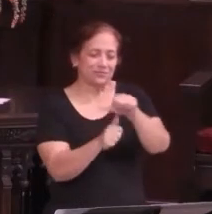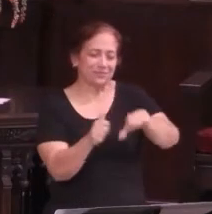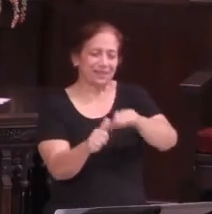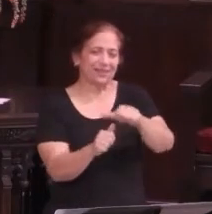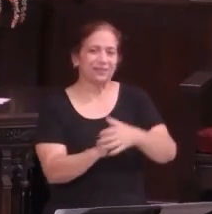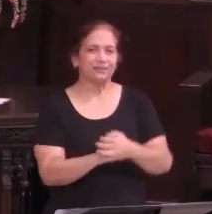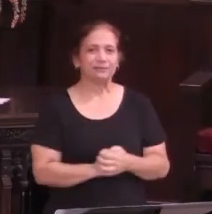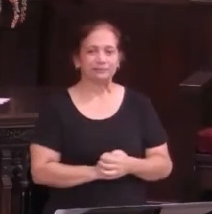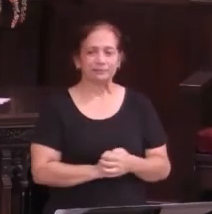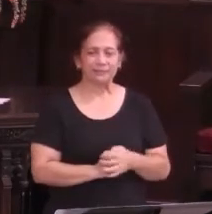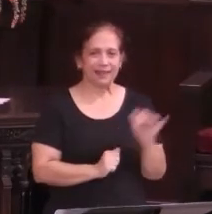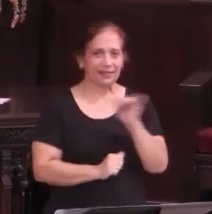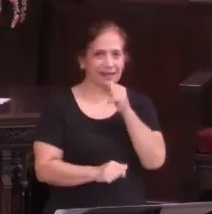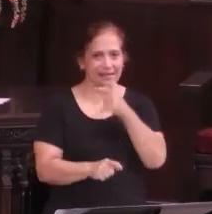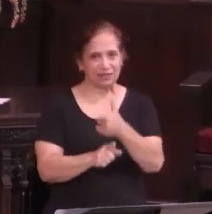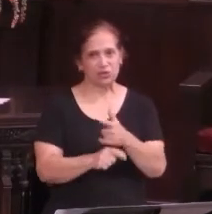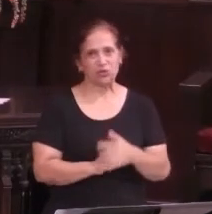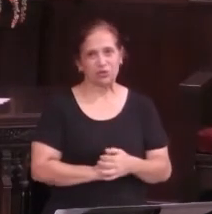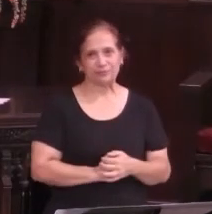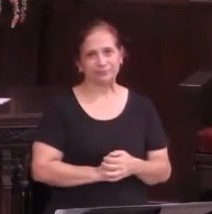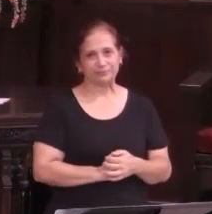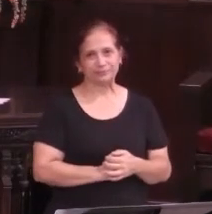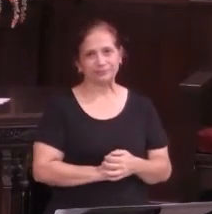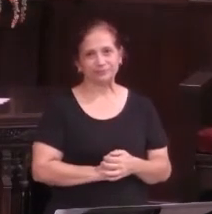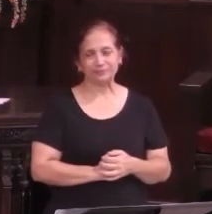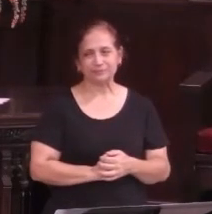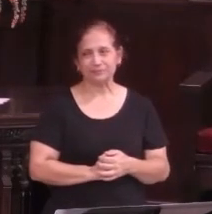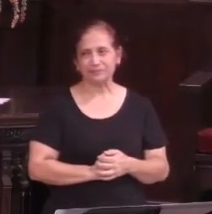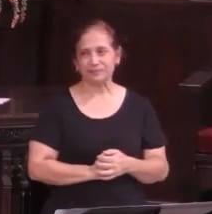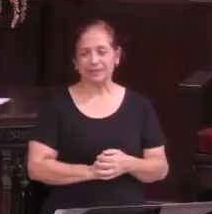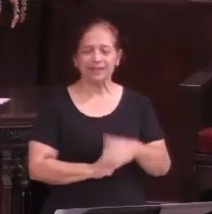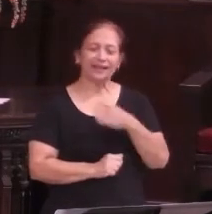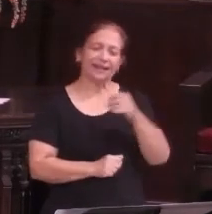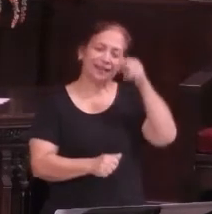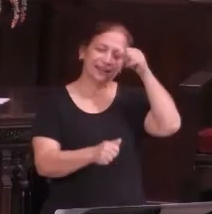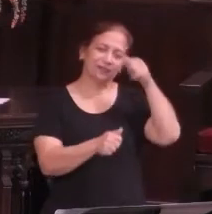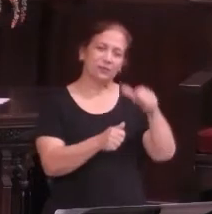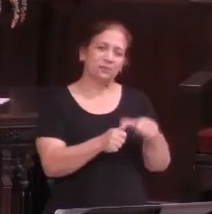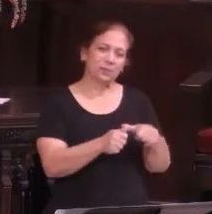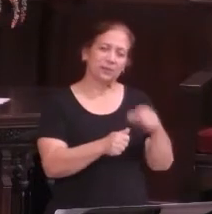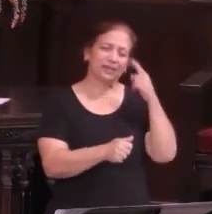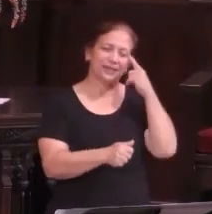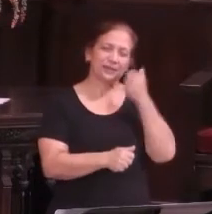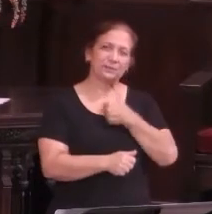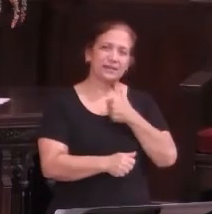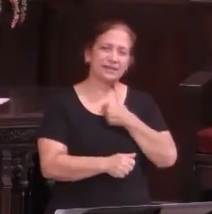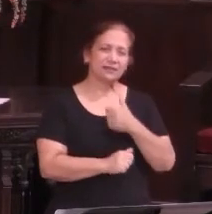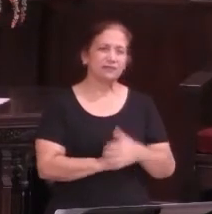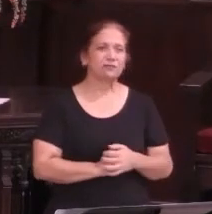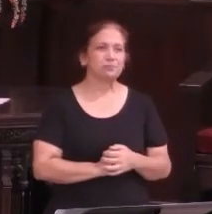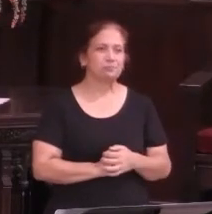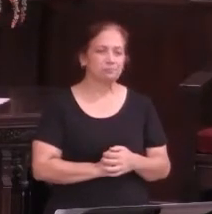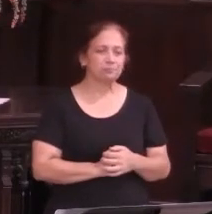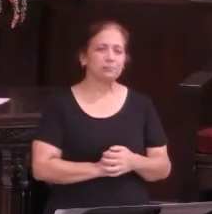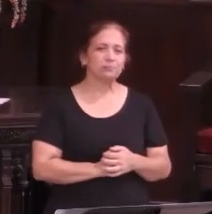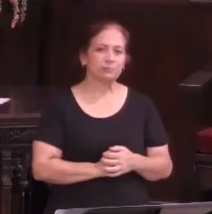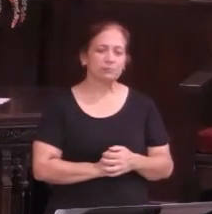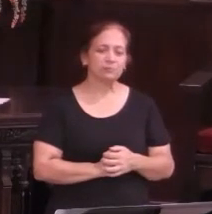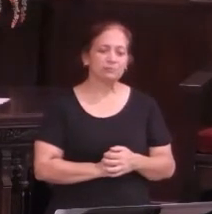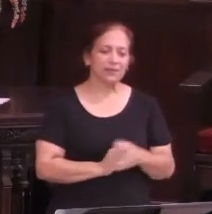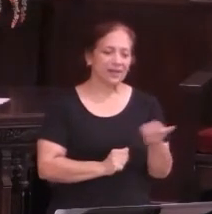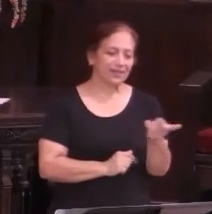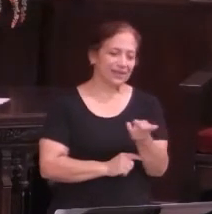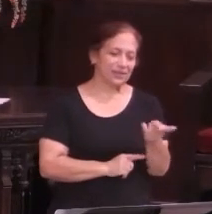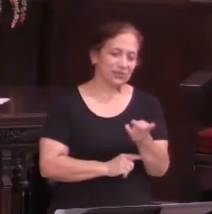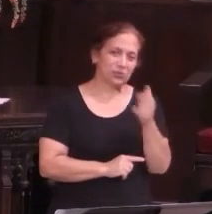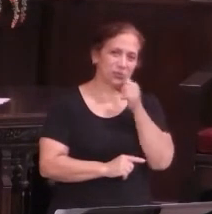another like sisters. And I remember thinking that evening. These